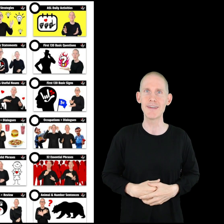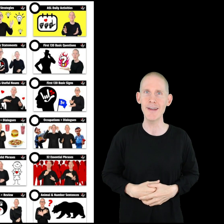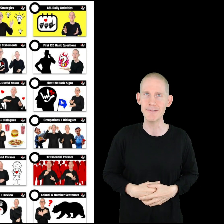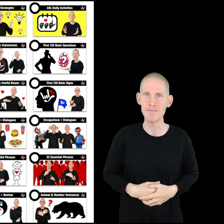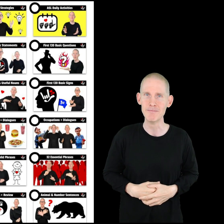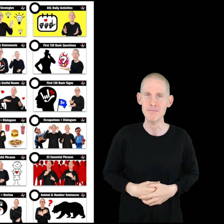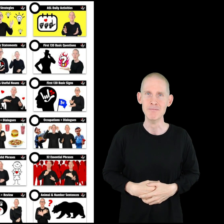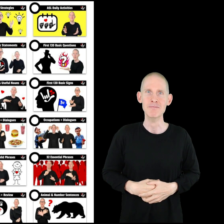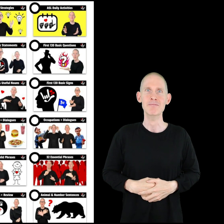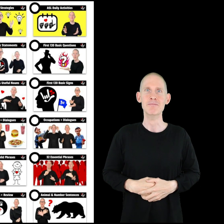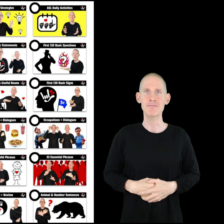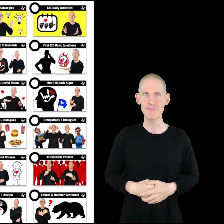again.